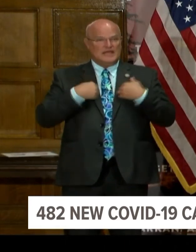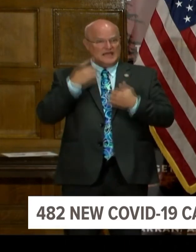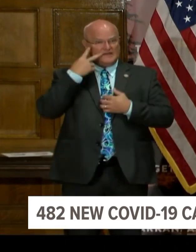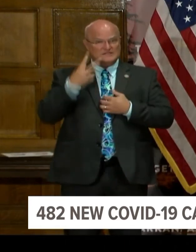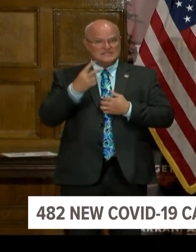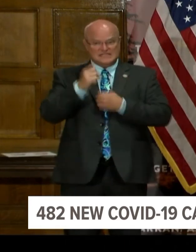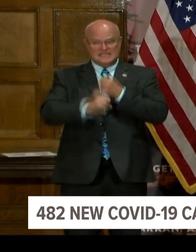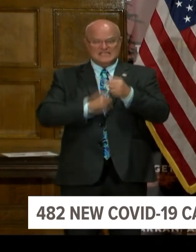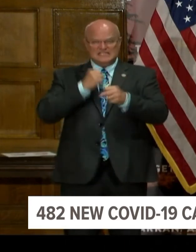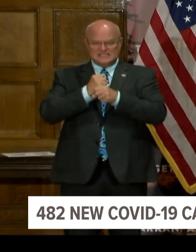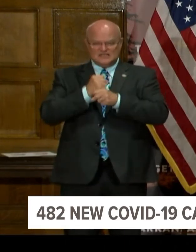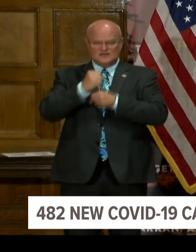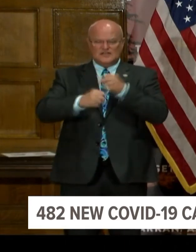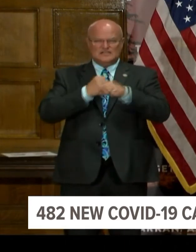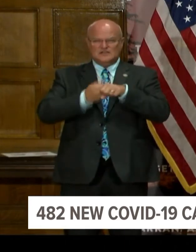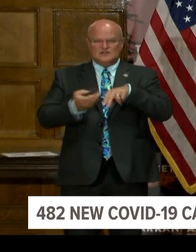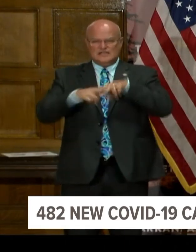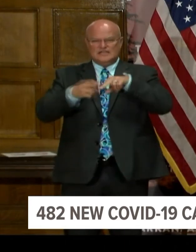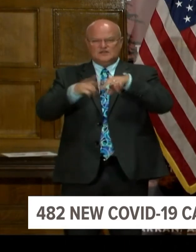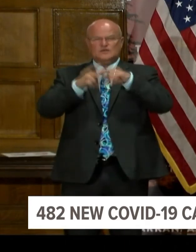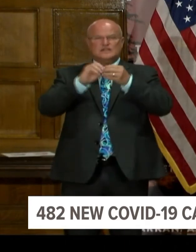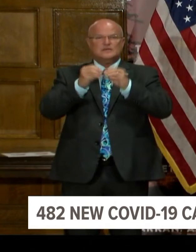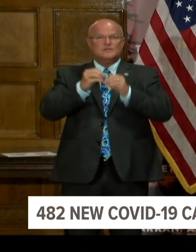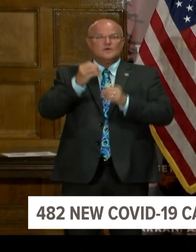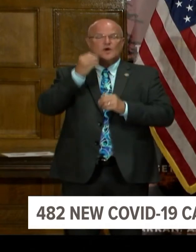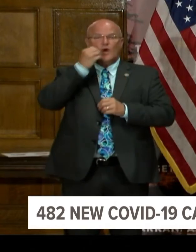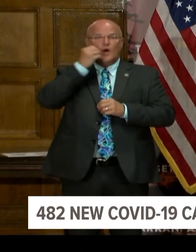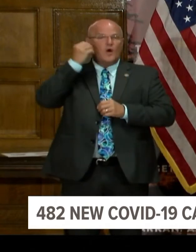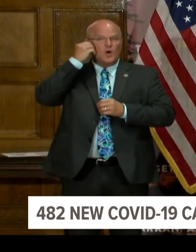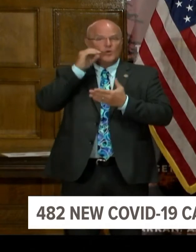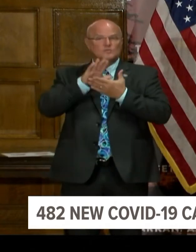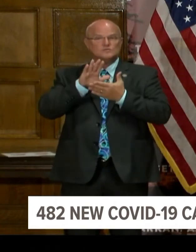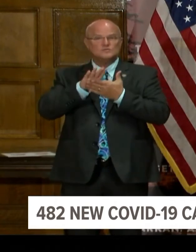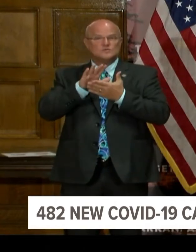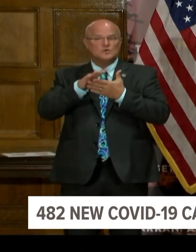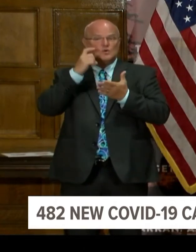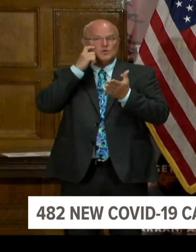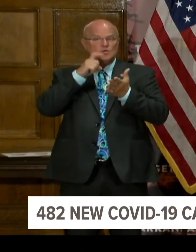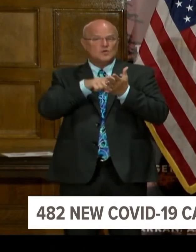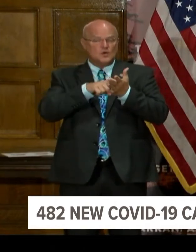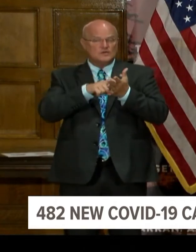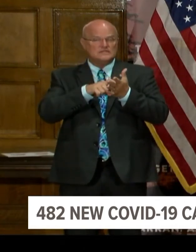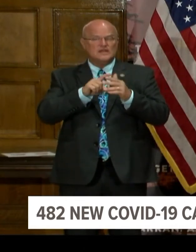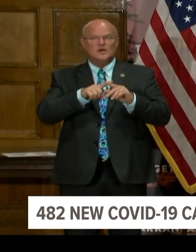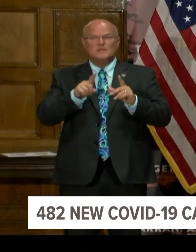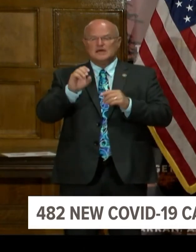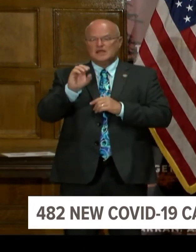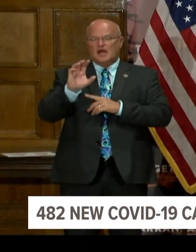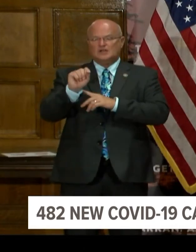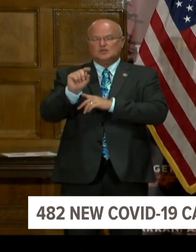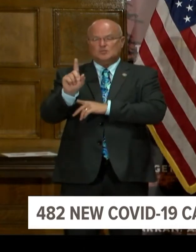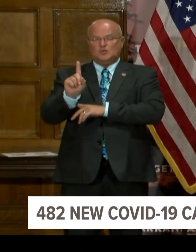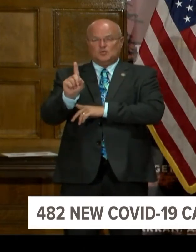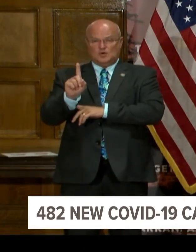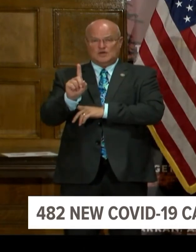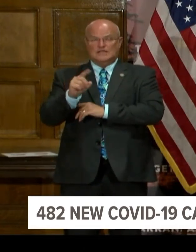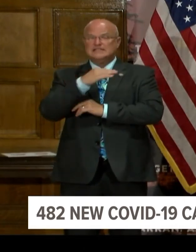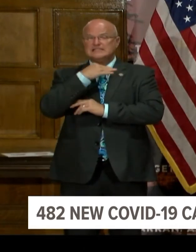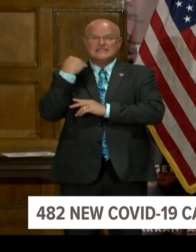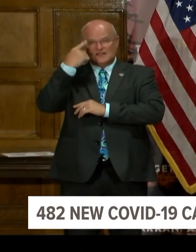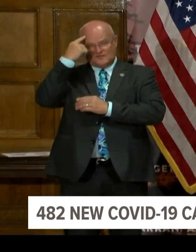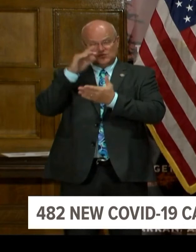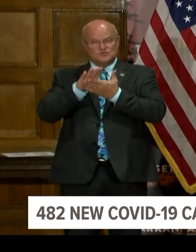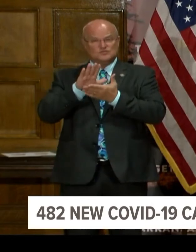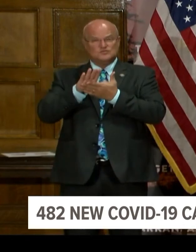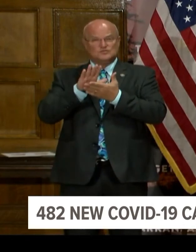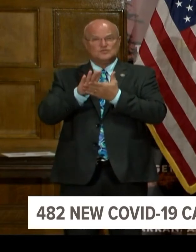a year-over-year increase in the number of homeschool notices of intent, but that October 1 deadline is important for